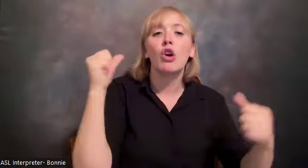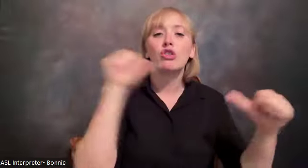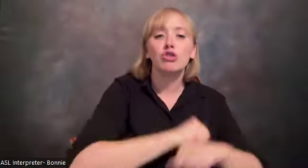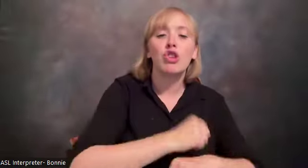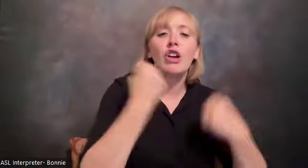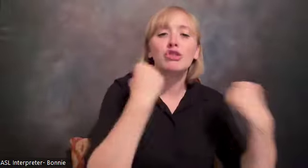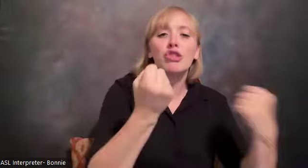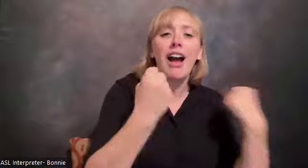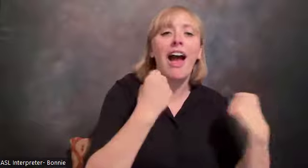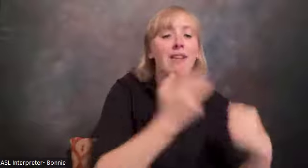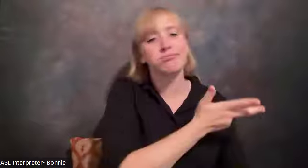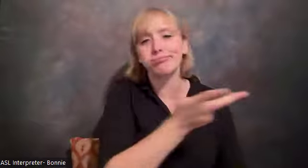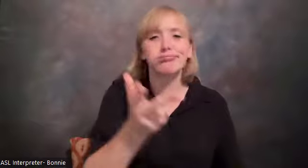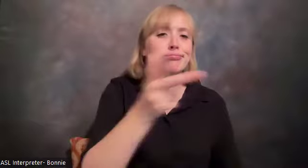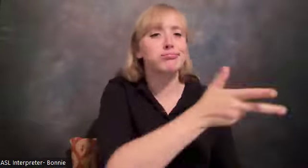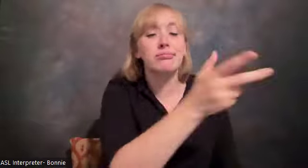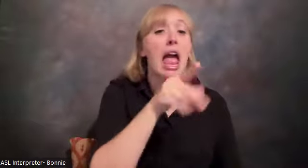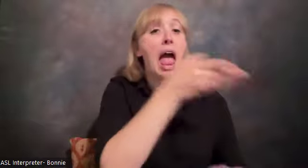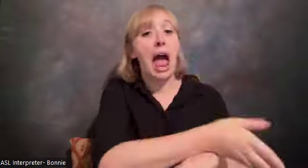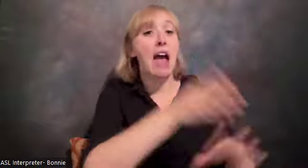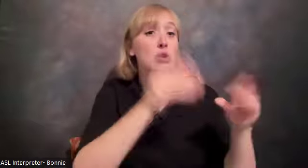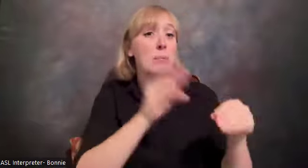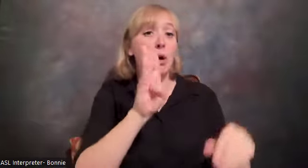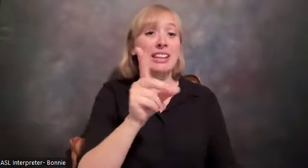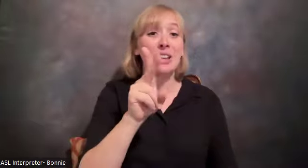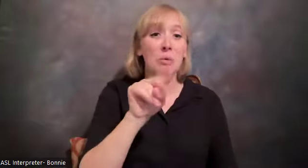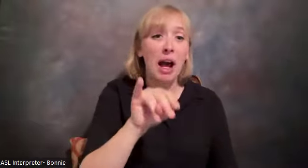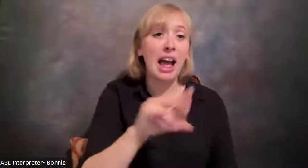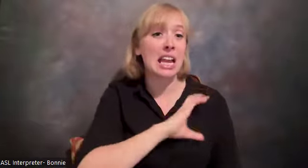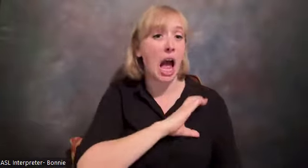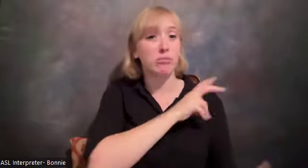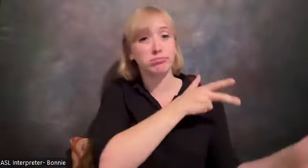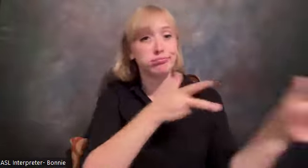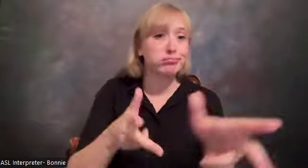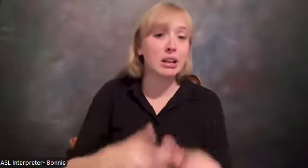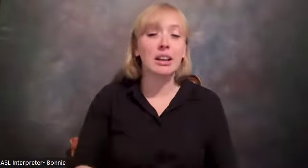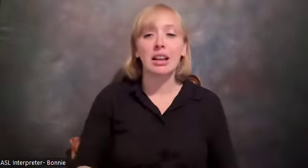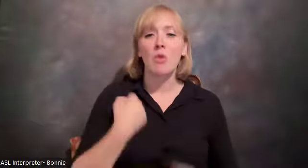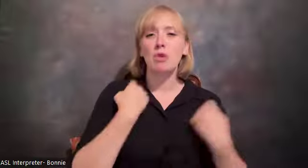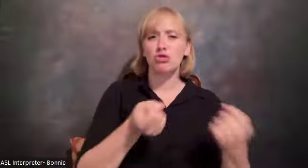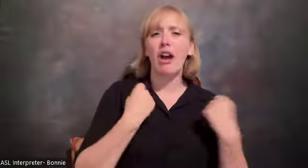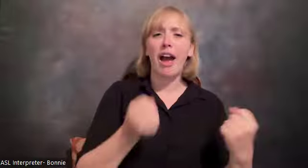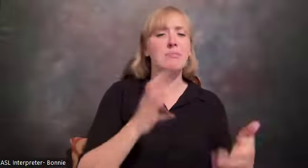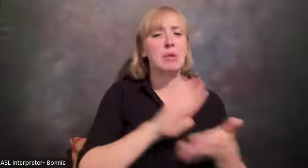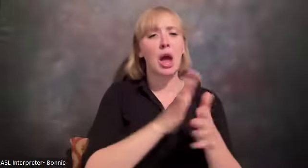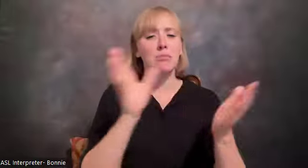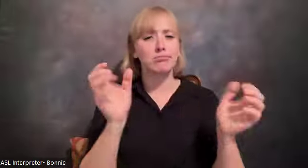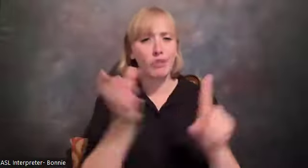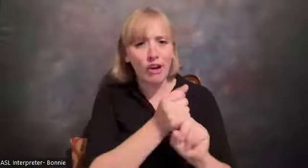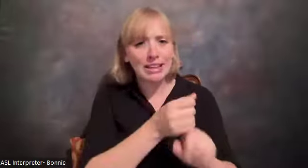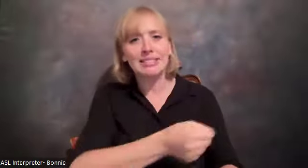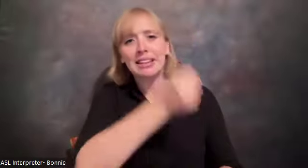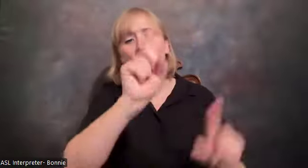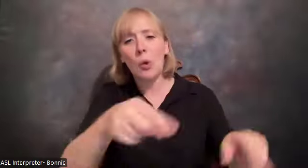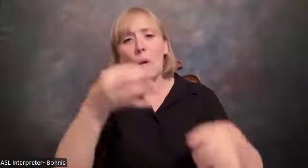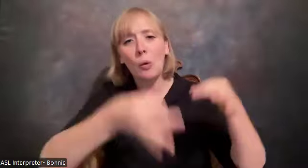always at the next bar, right? After hours, where we're going? Hey, we're going over to Kent's house. Let's go, right? We're out on the road. We get arrested. We got a lot of court dates. We got